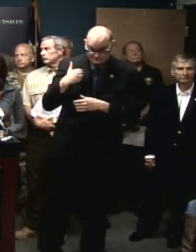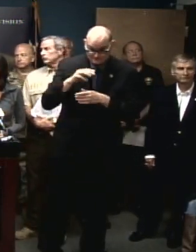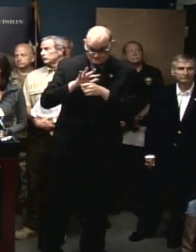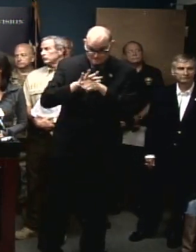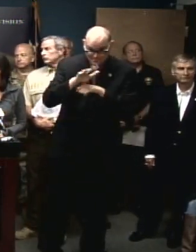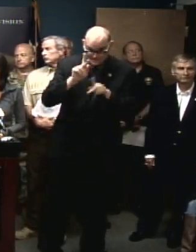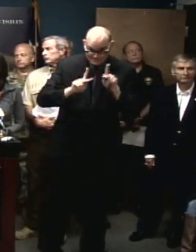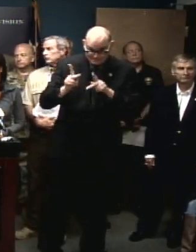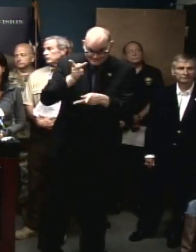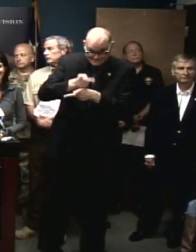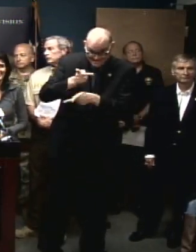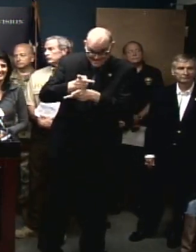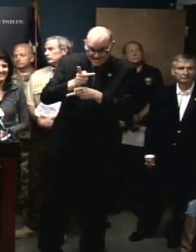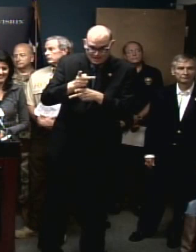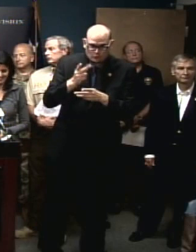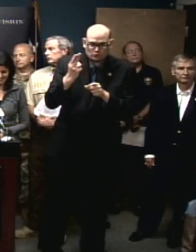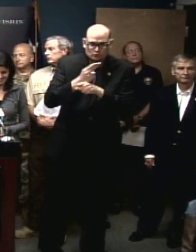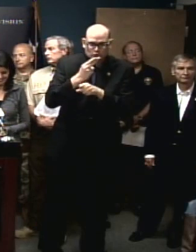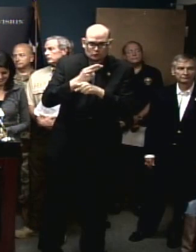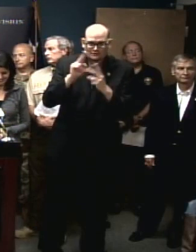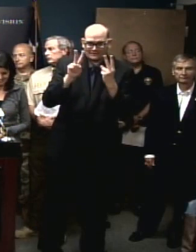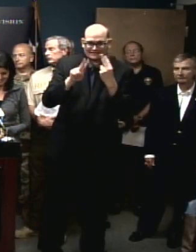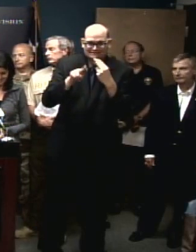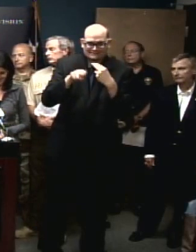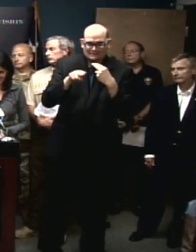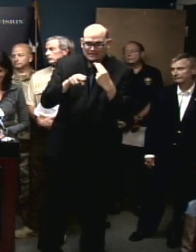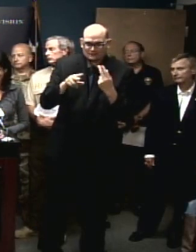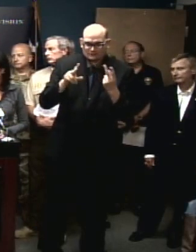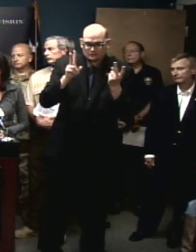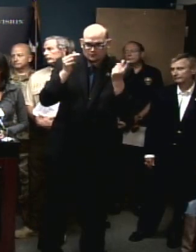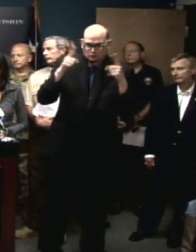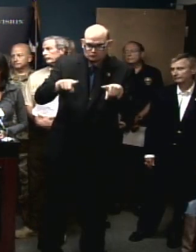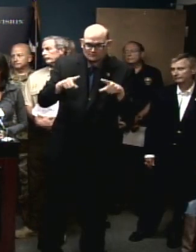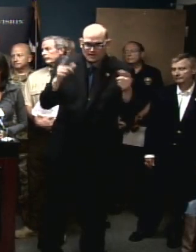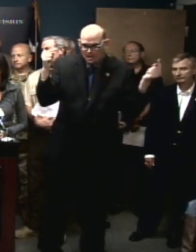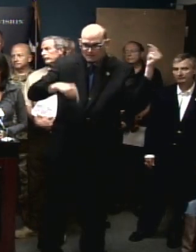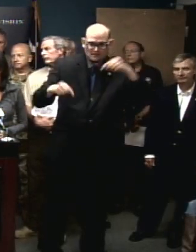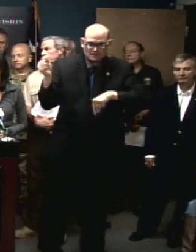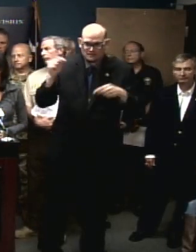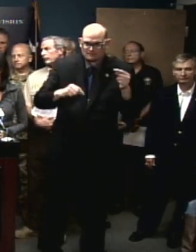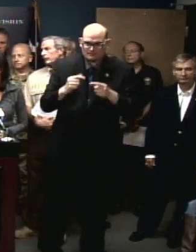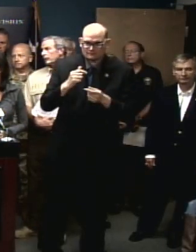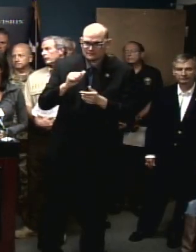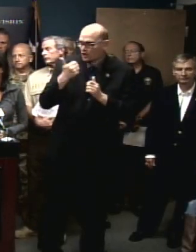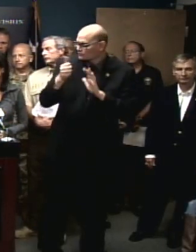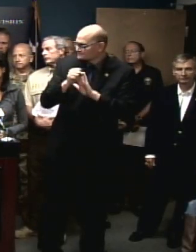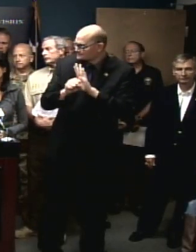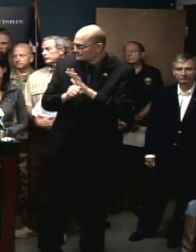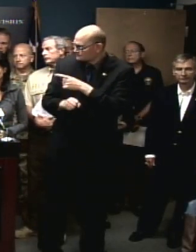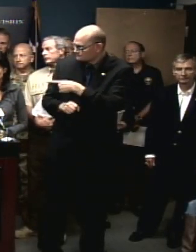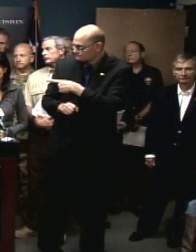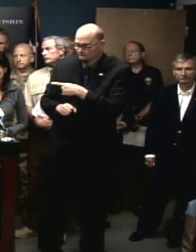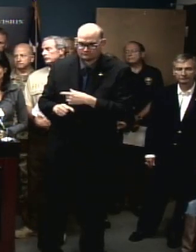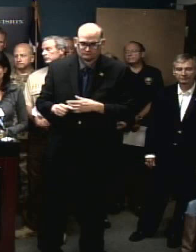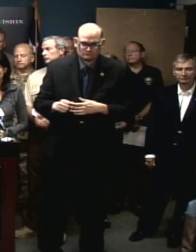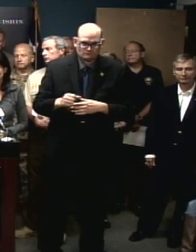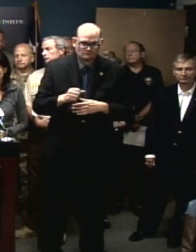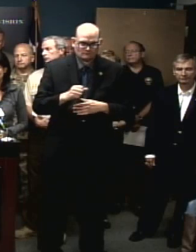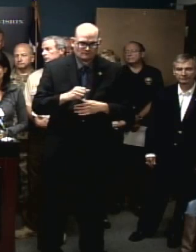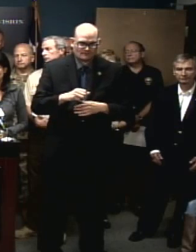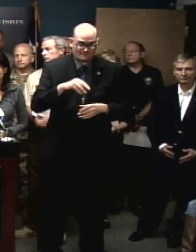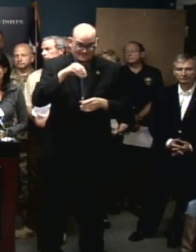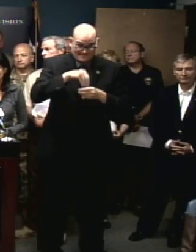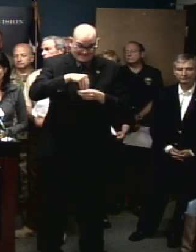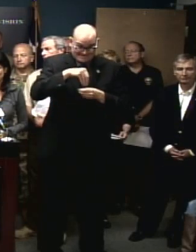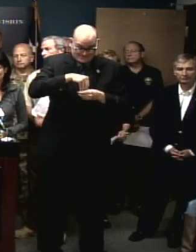use the interstate agreement and have people come in maybe from other states? We have plenty of resources already lined up, whether it's our internal